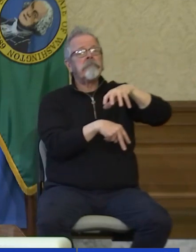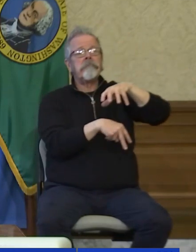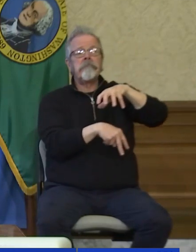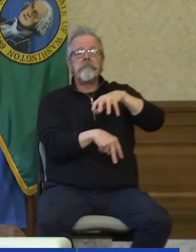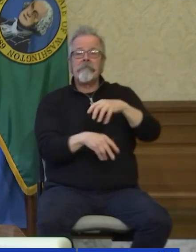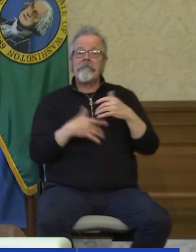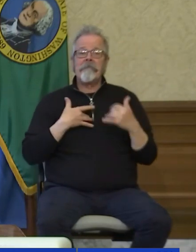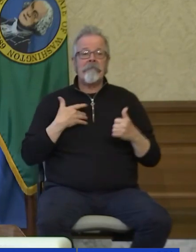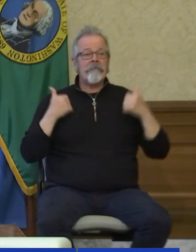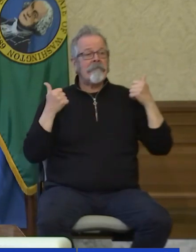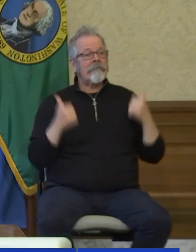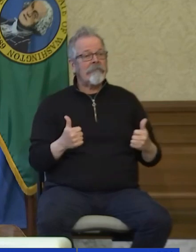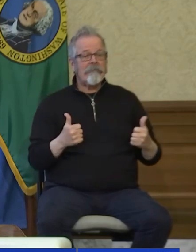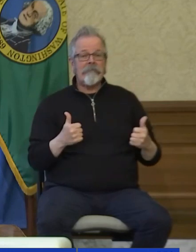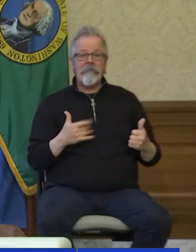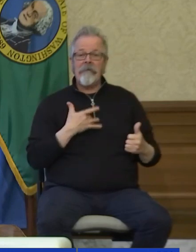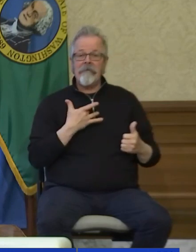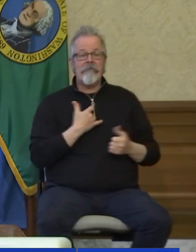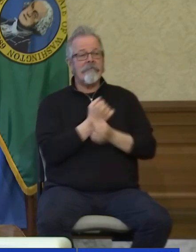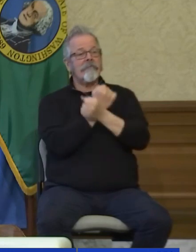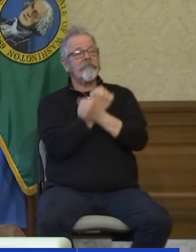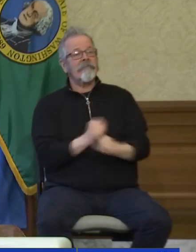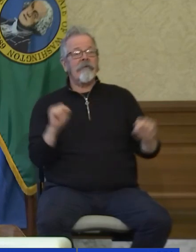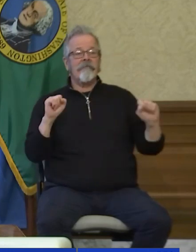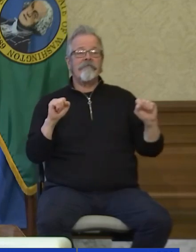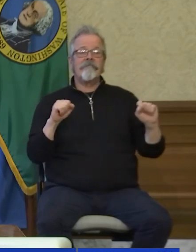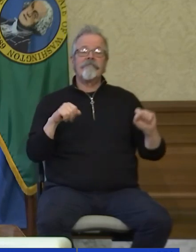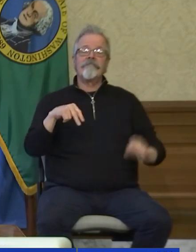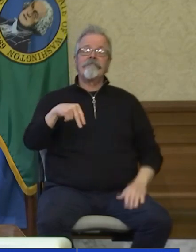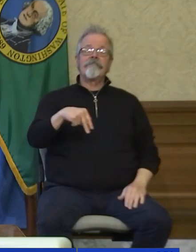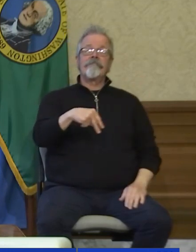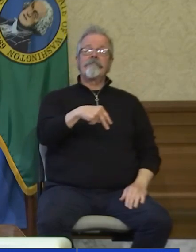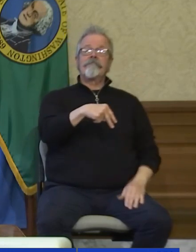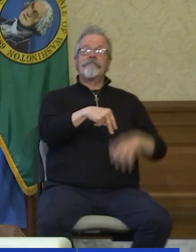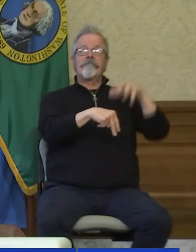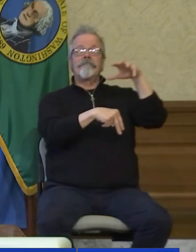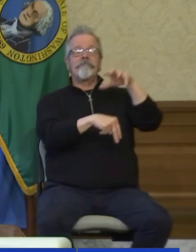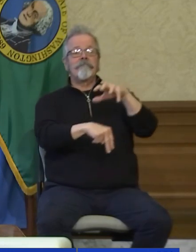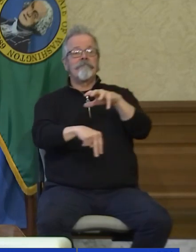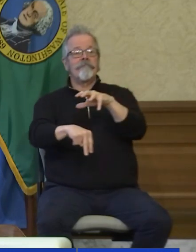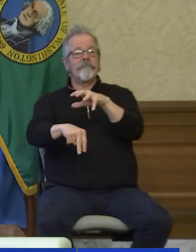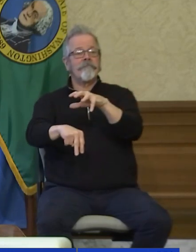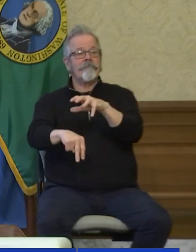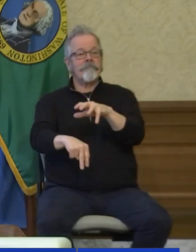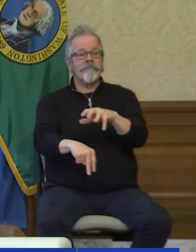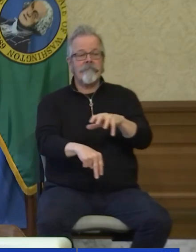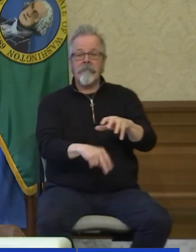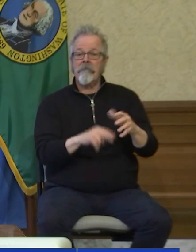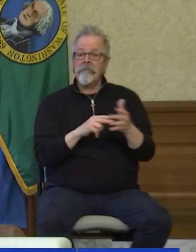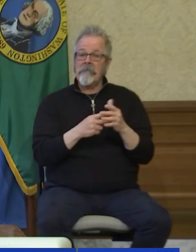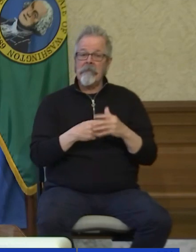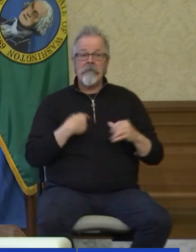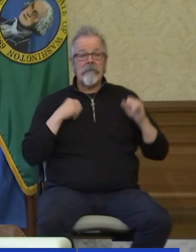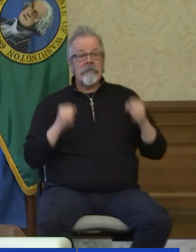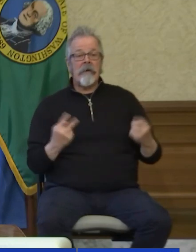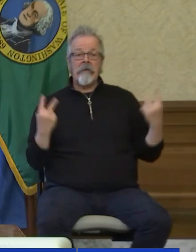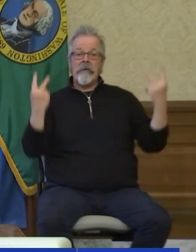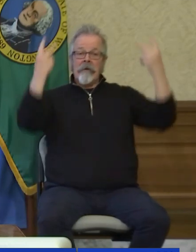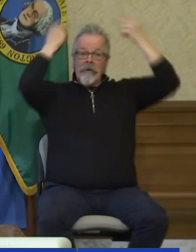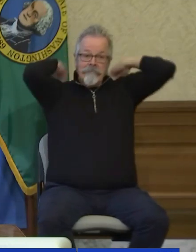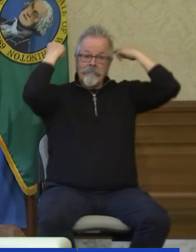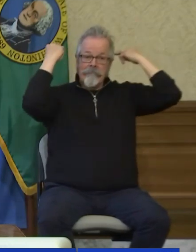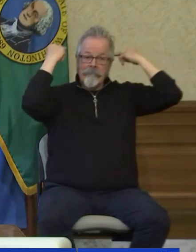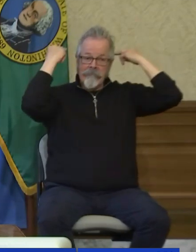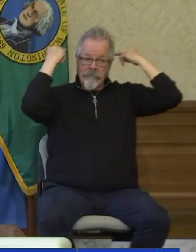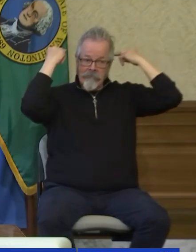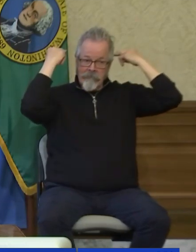it, the success of that parachute, that he thought he could just cut the straps and things would turn out okay. Well, we have been